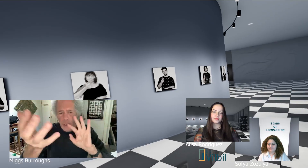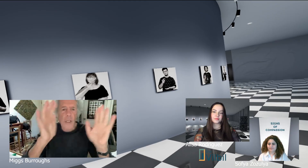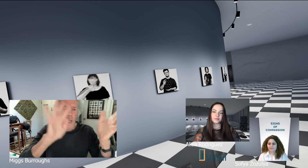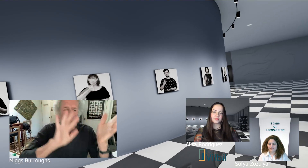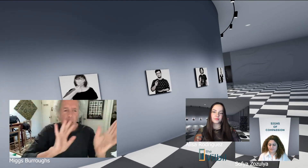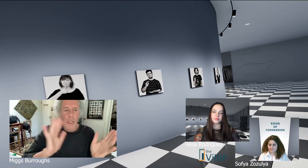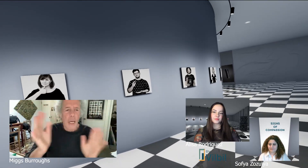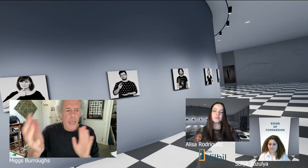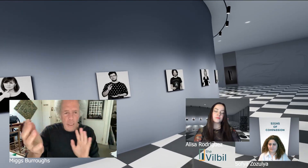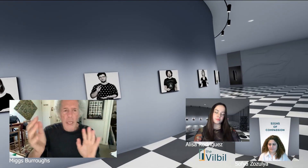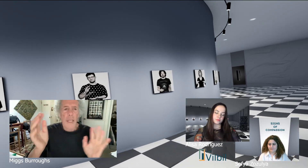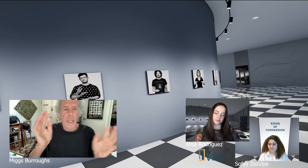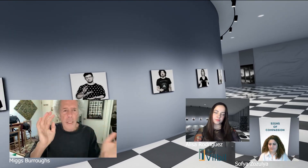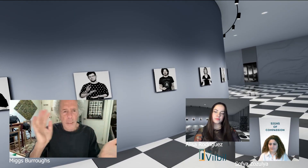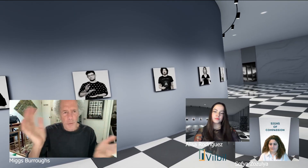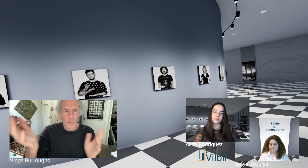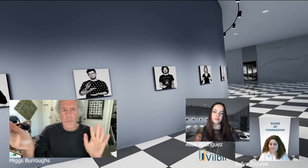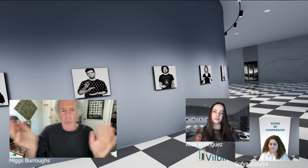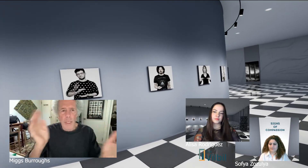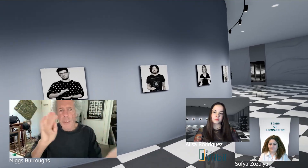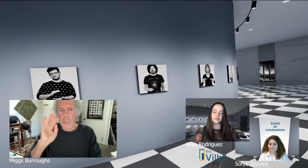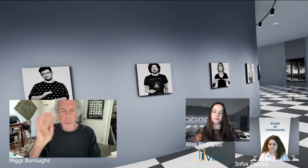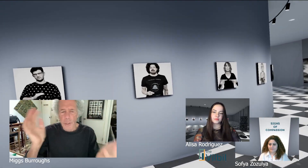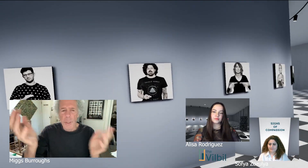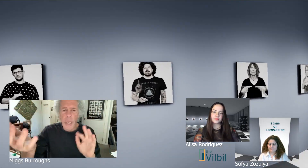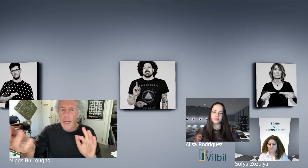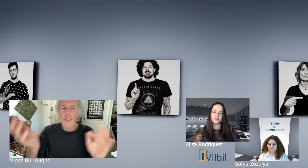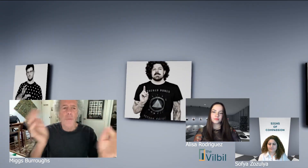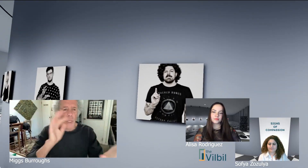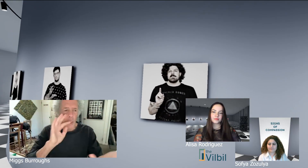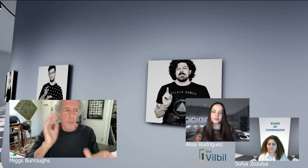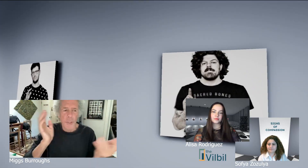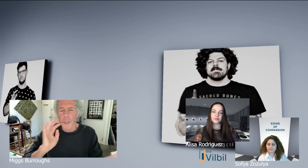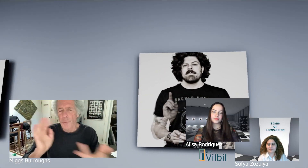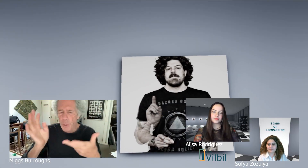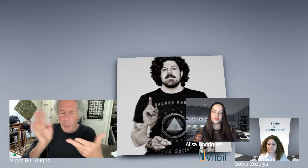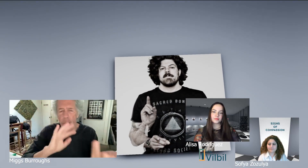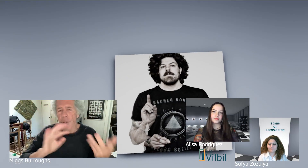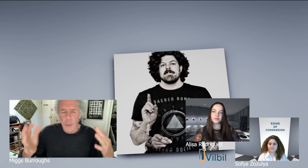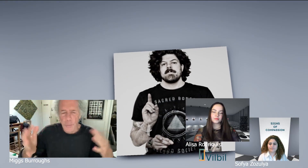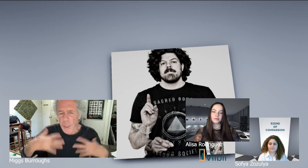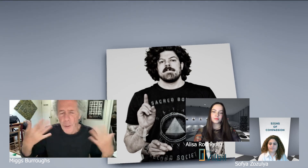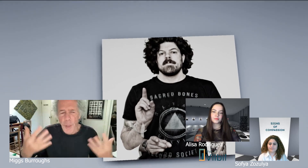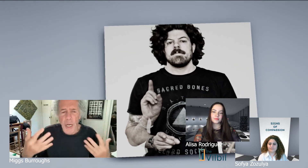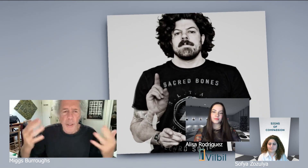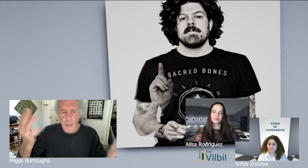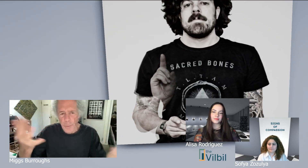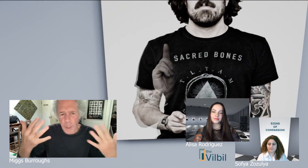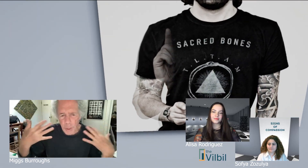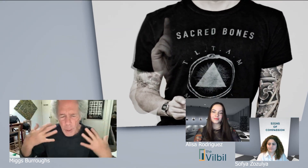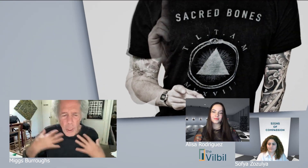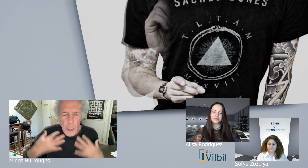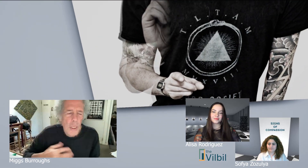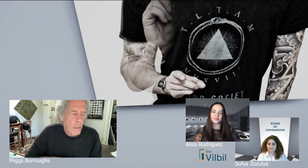there. And they, I guess they start the day sometimes by turning the prayer wheels and being inspired and being,